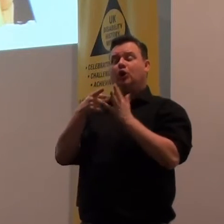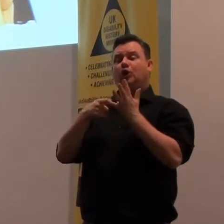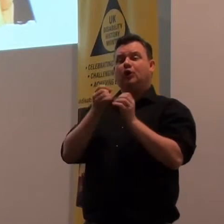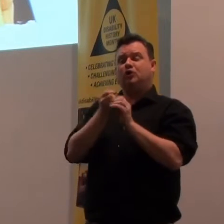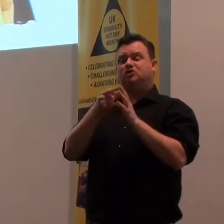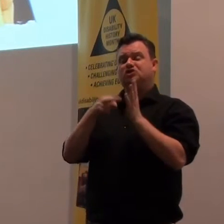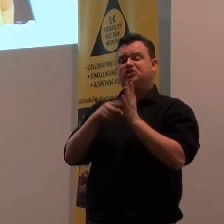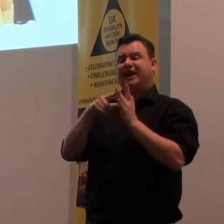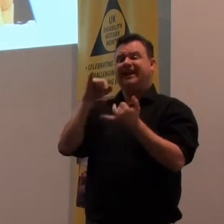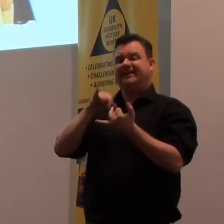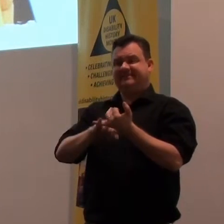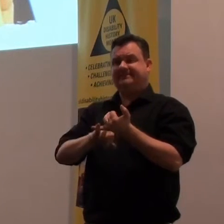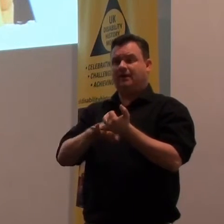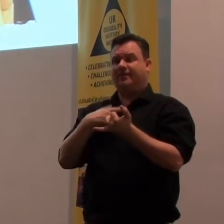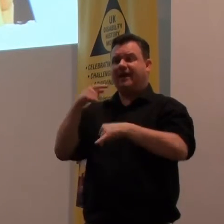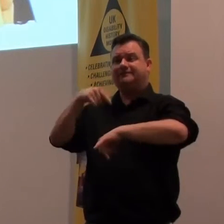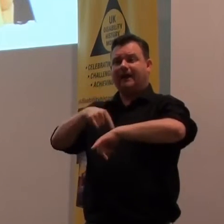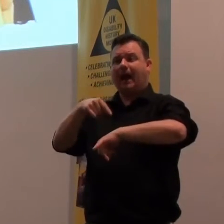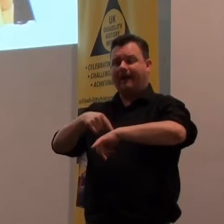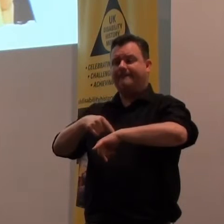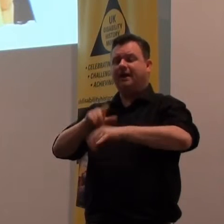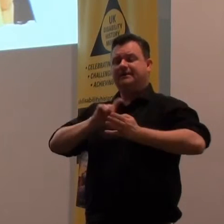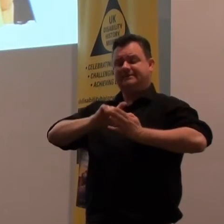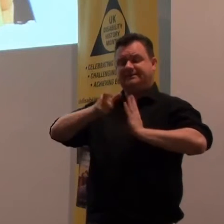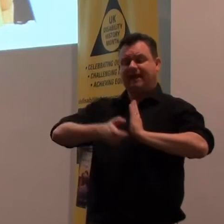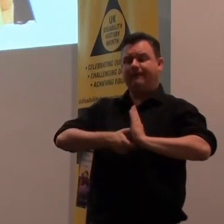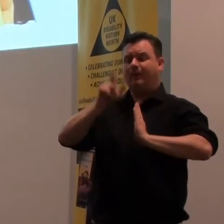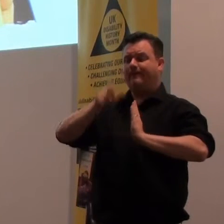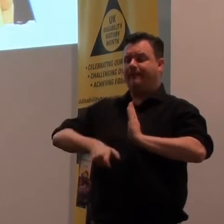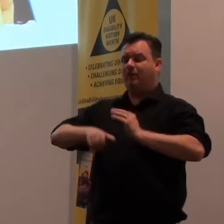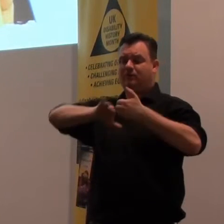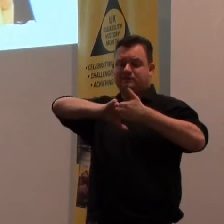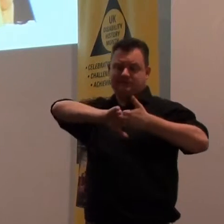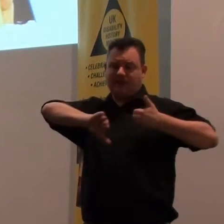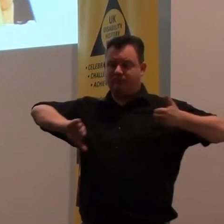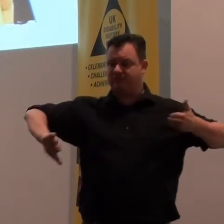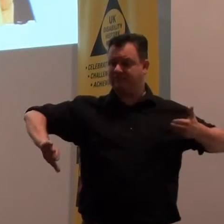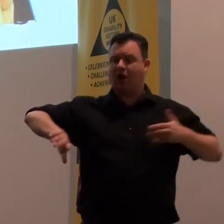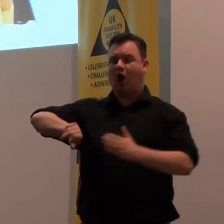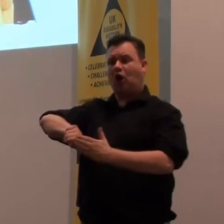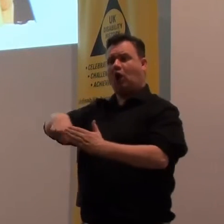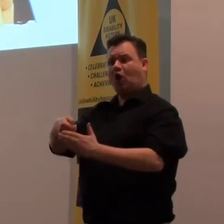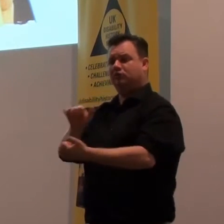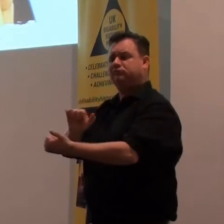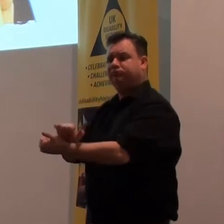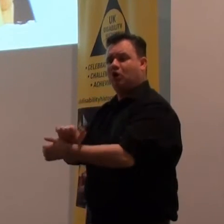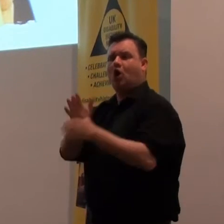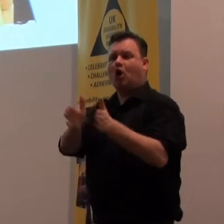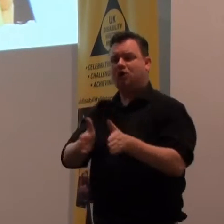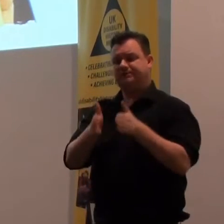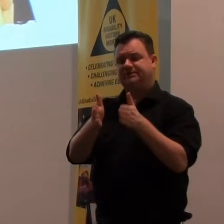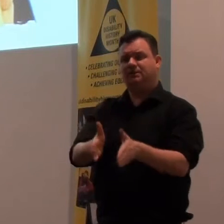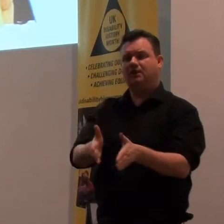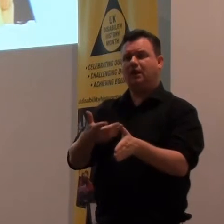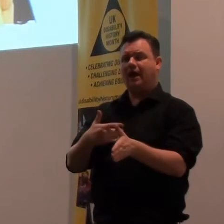and the times when disabled people were separated and locked up in long-stay hospitals and